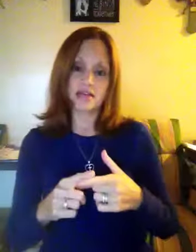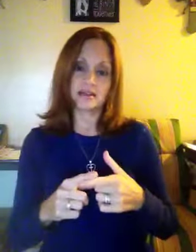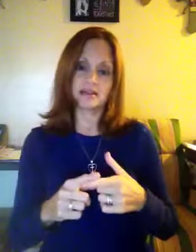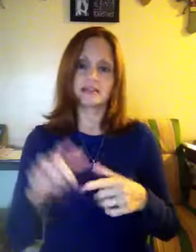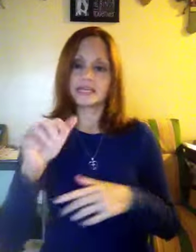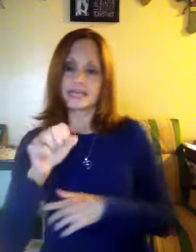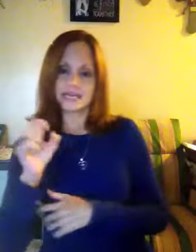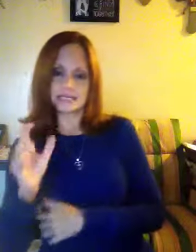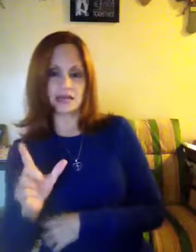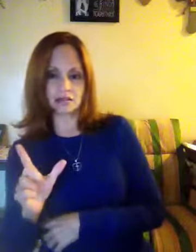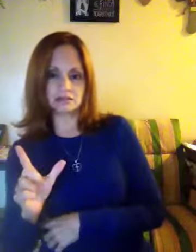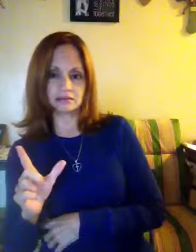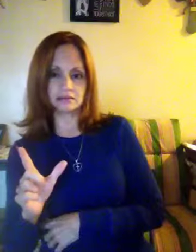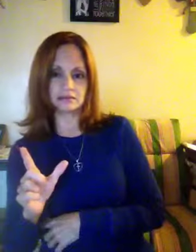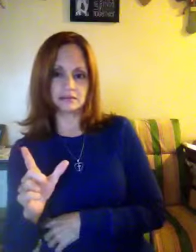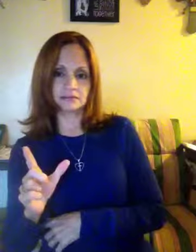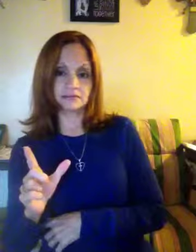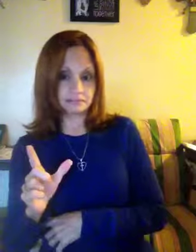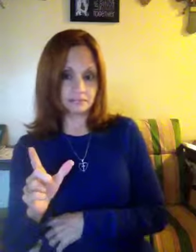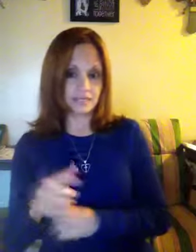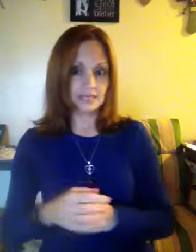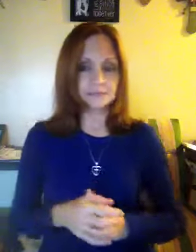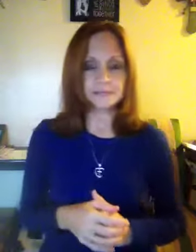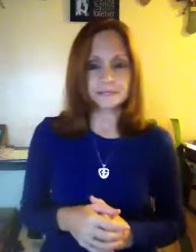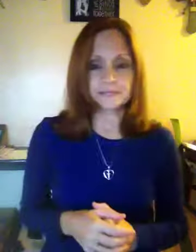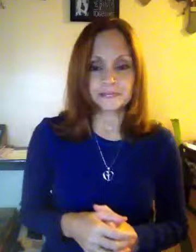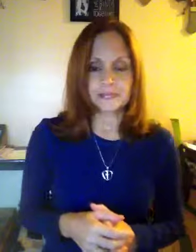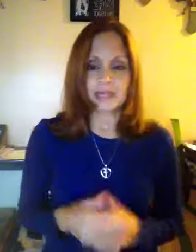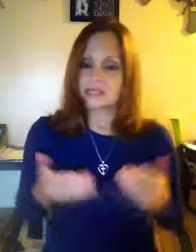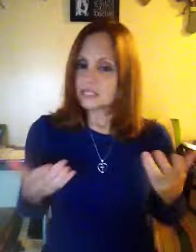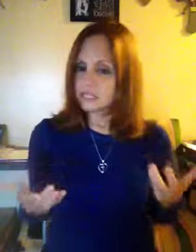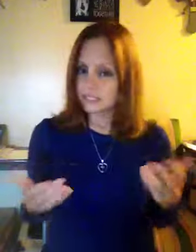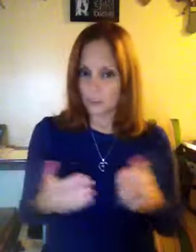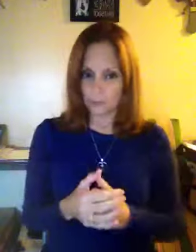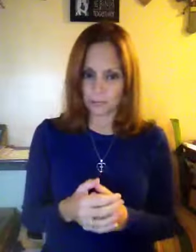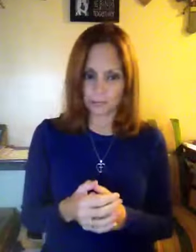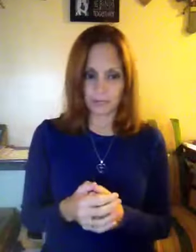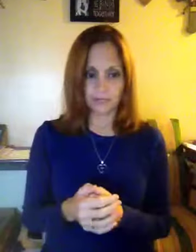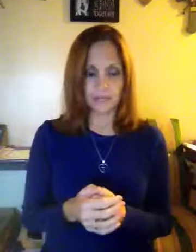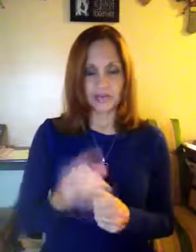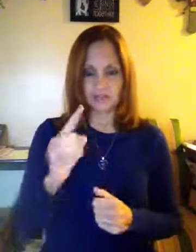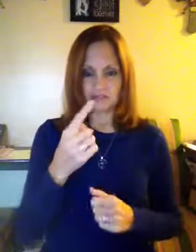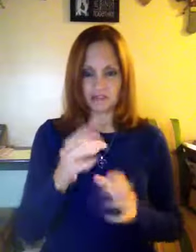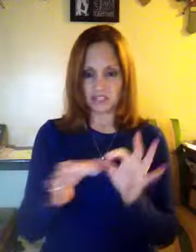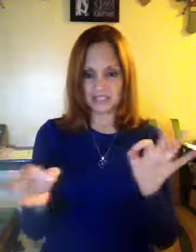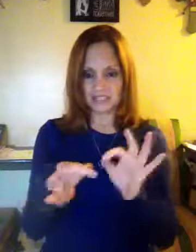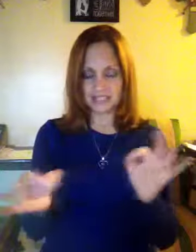in ASL. Okay, so first sentence